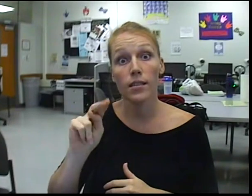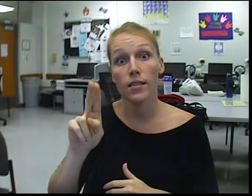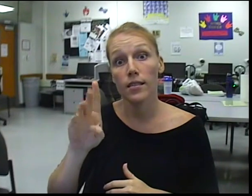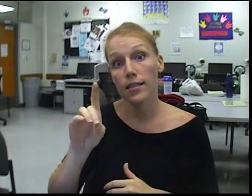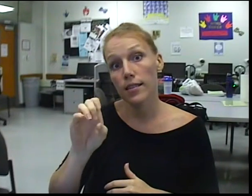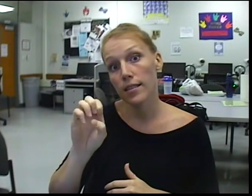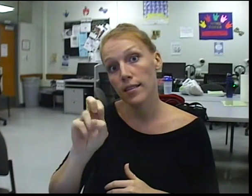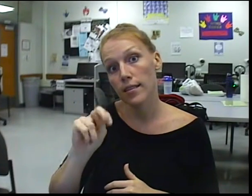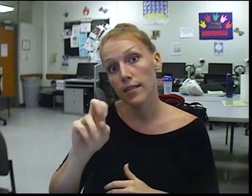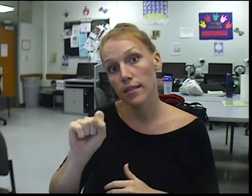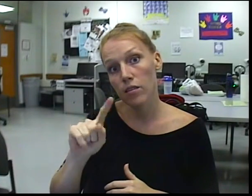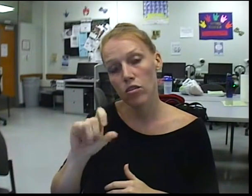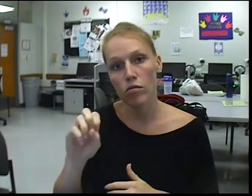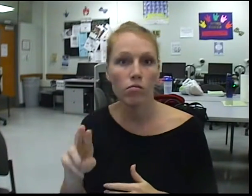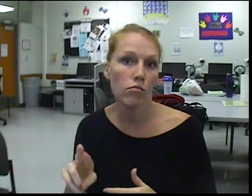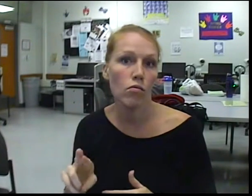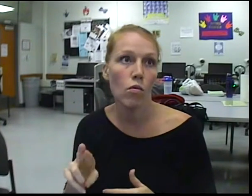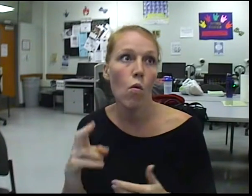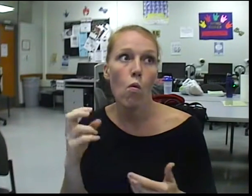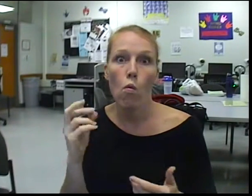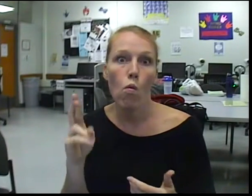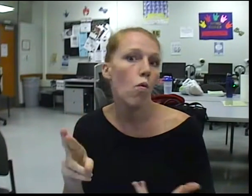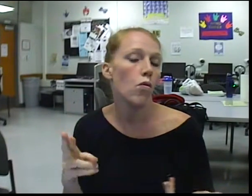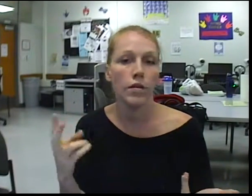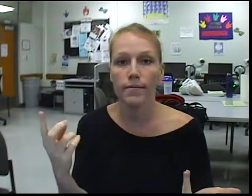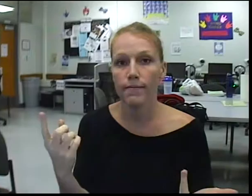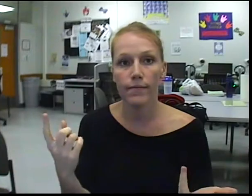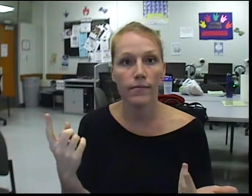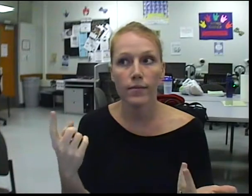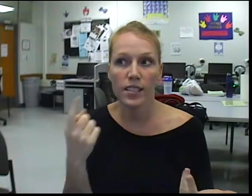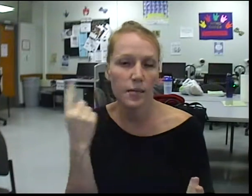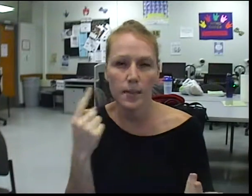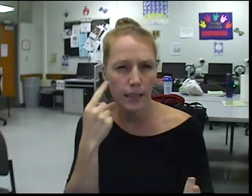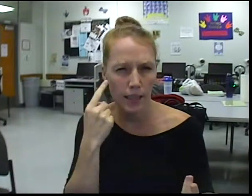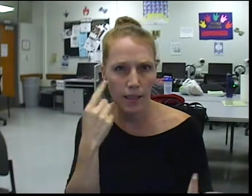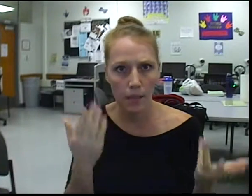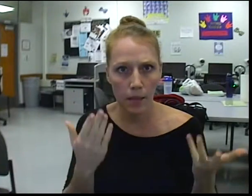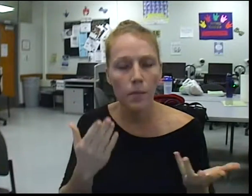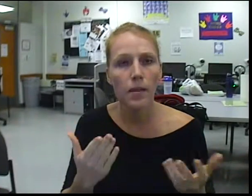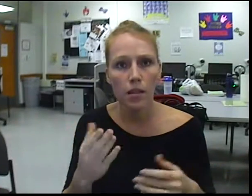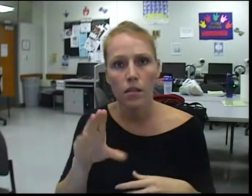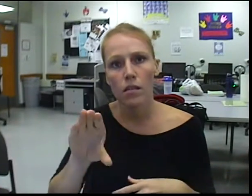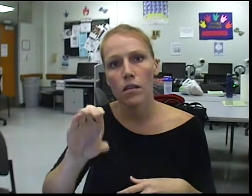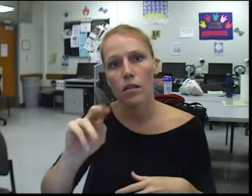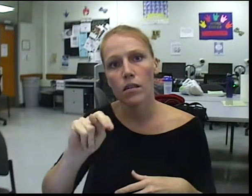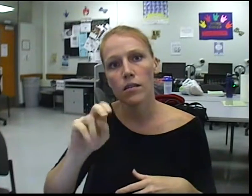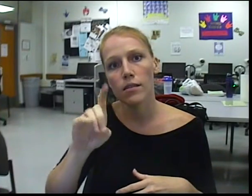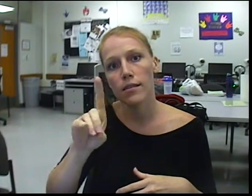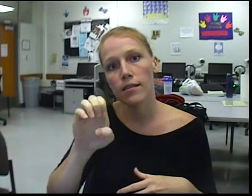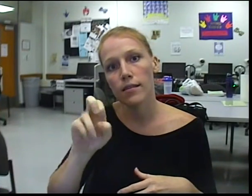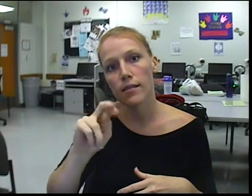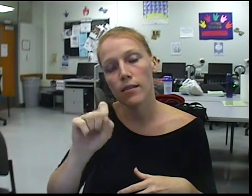Or some time when they've experienced what they thought was condensation? Curtis? Why, dew,